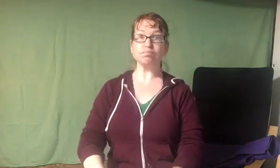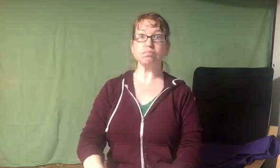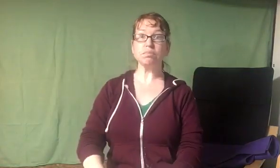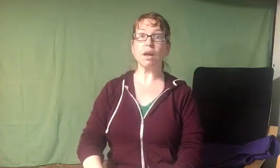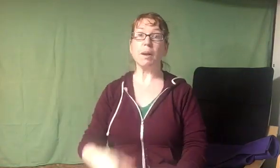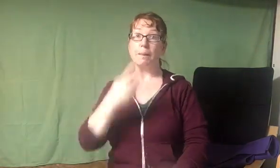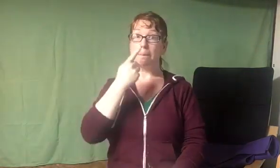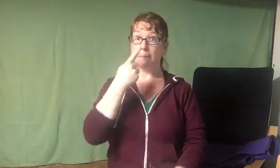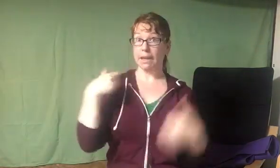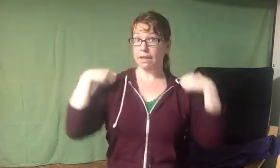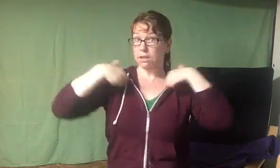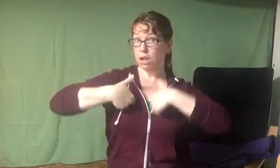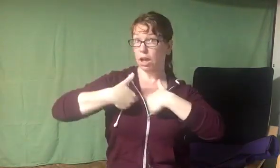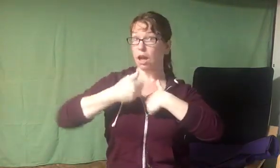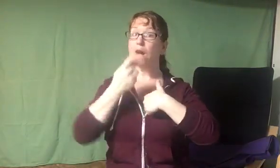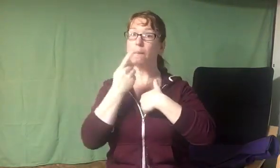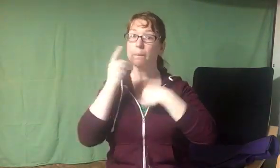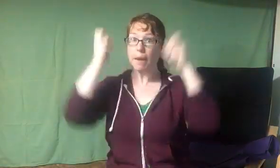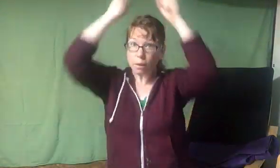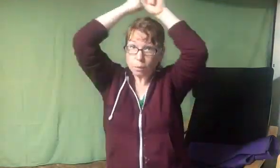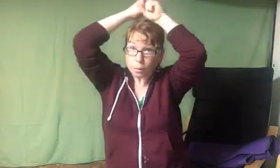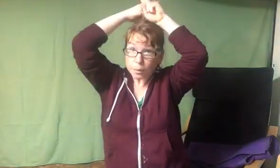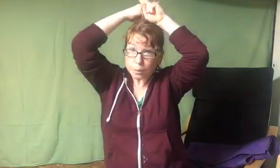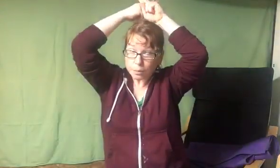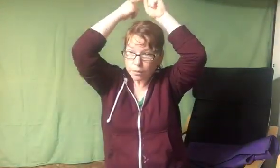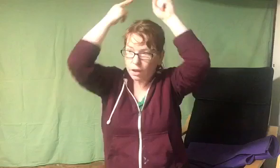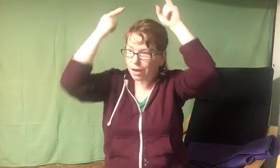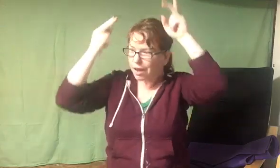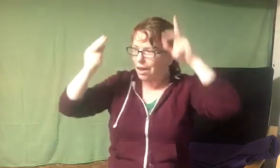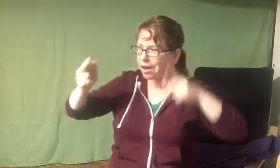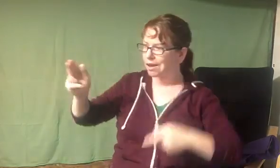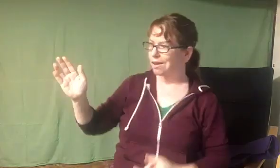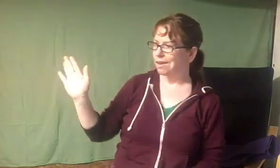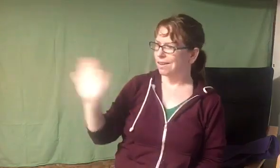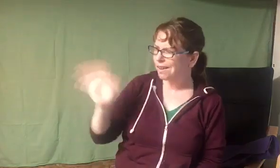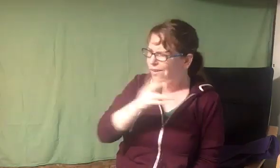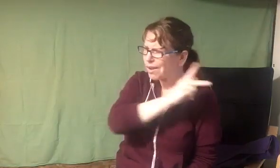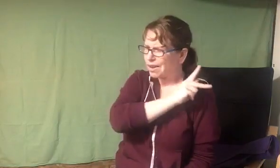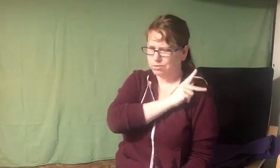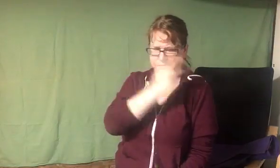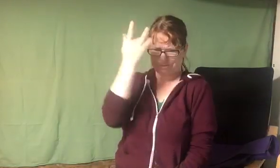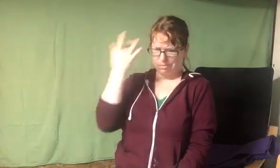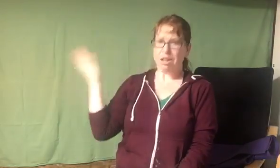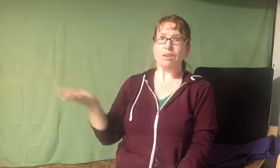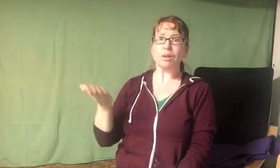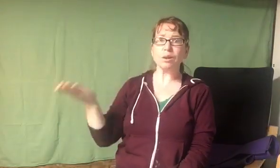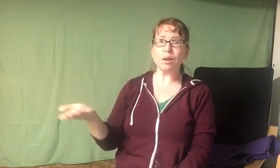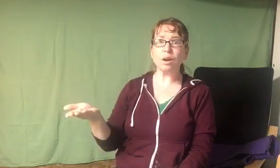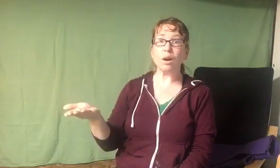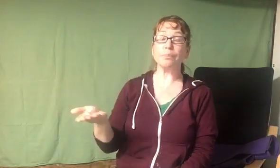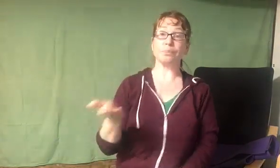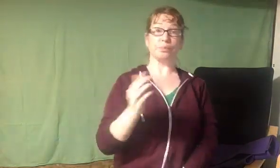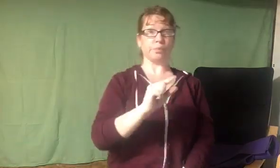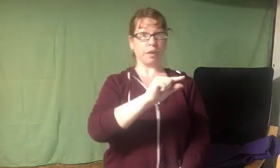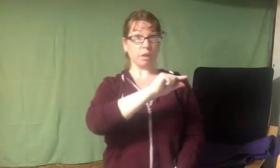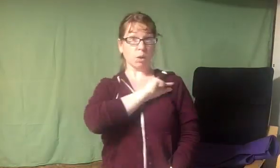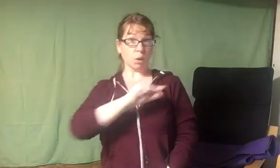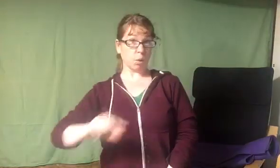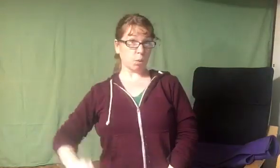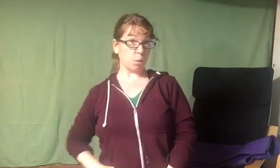hair. "Hello, Kathryn," said Kirsty. "What are you doing here?" "Queen Titania was watching your lesson in her seeing pool,"